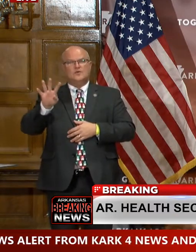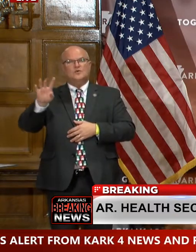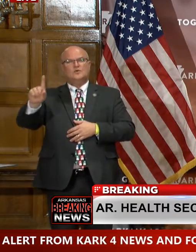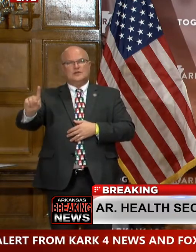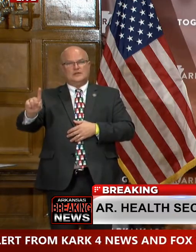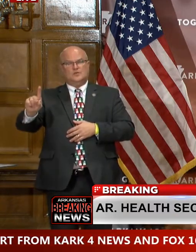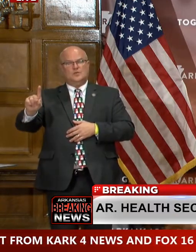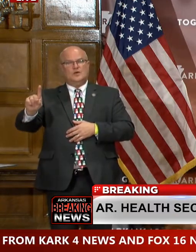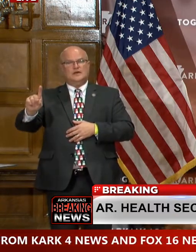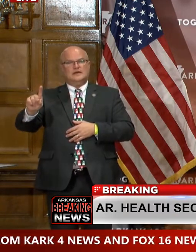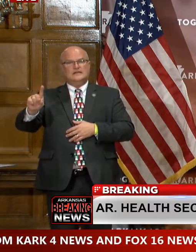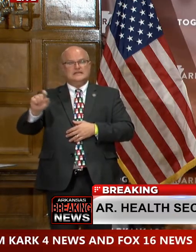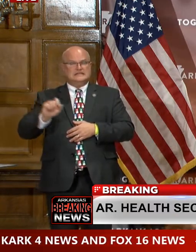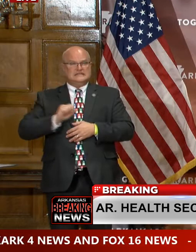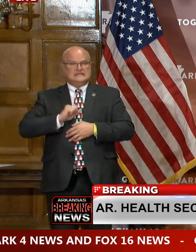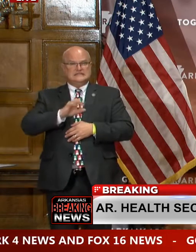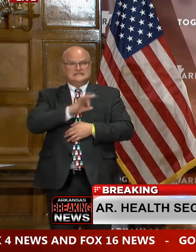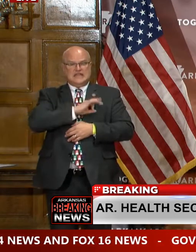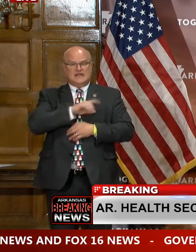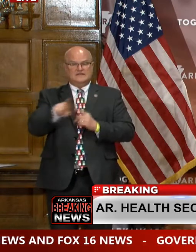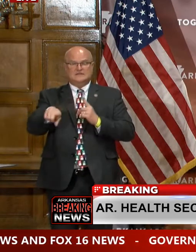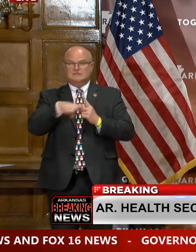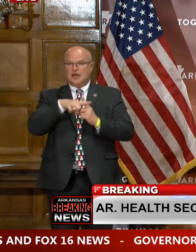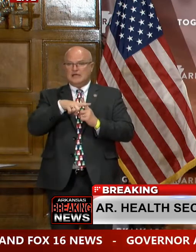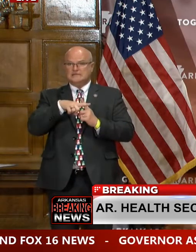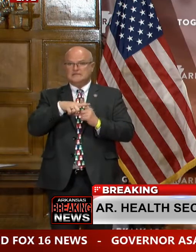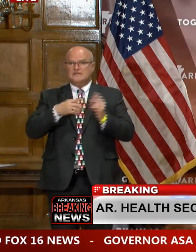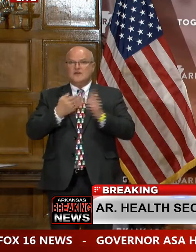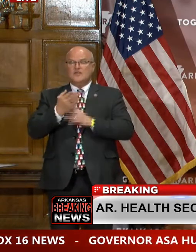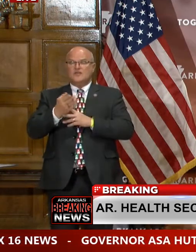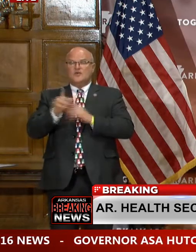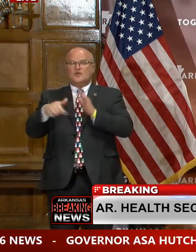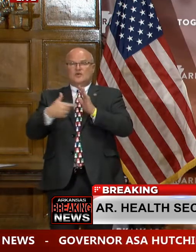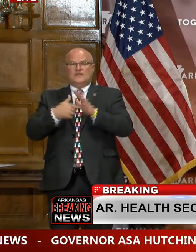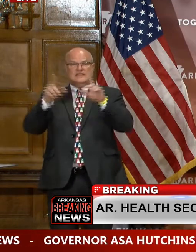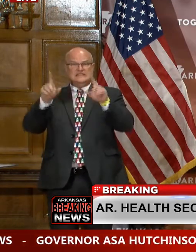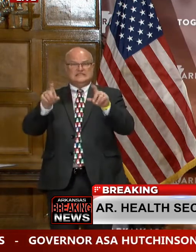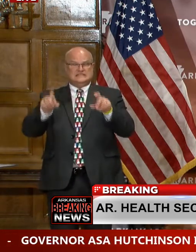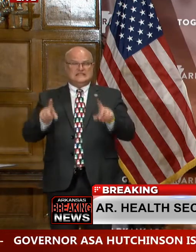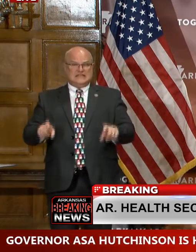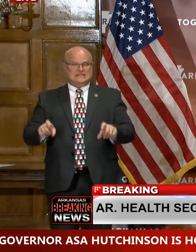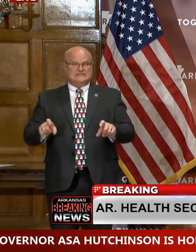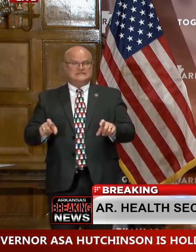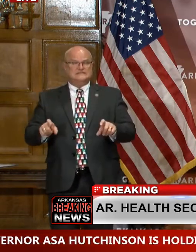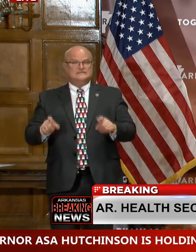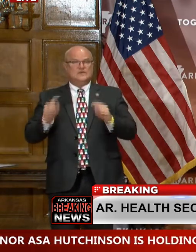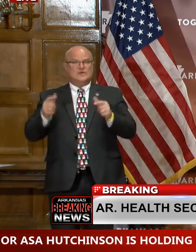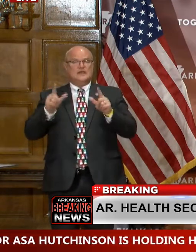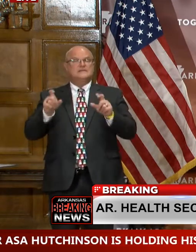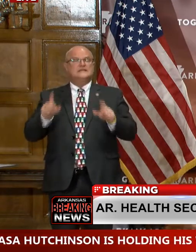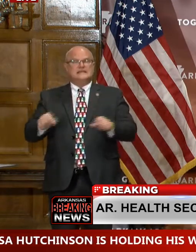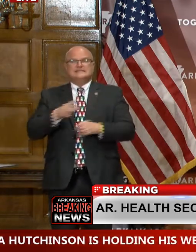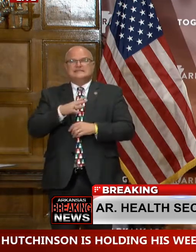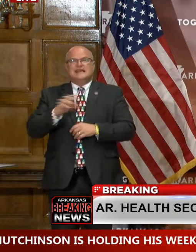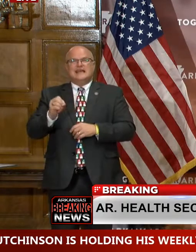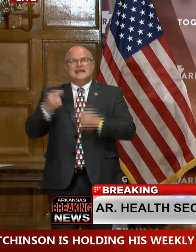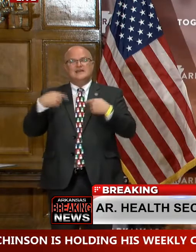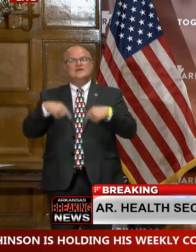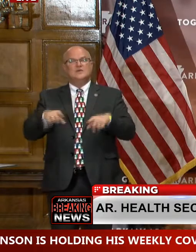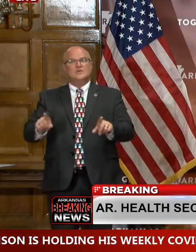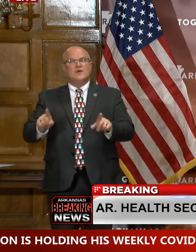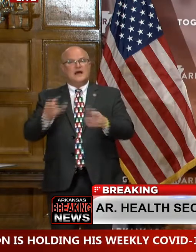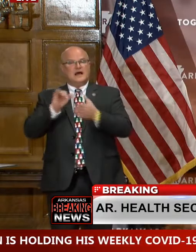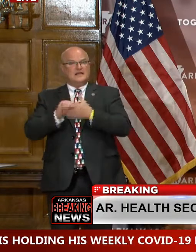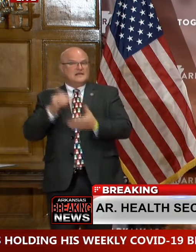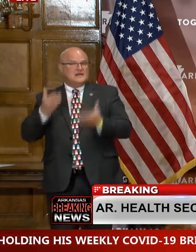141 staff as positive through the administration of the Binax rapid test. While